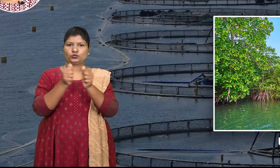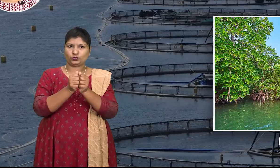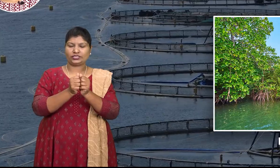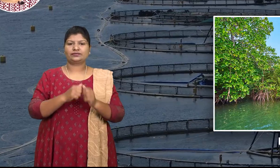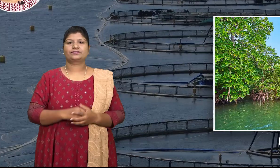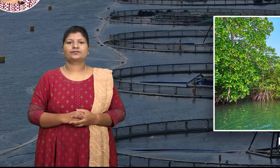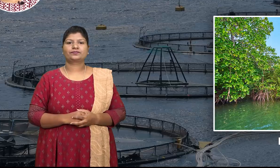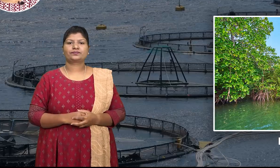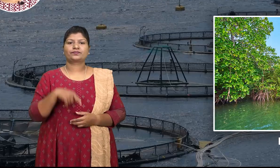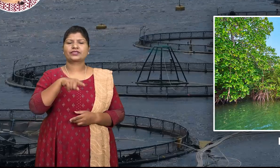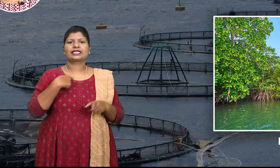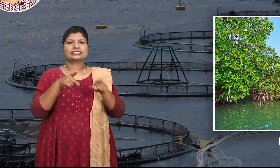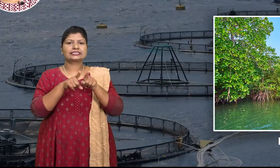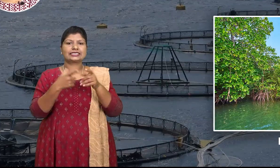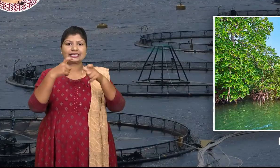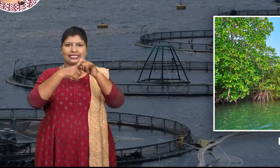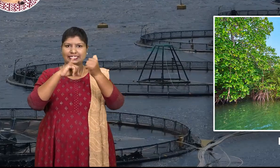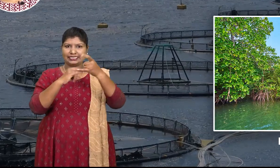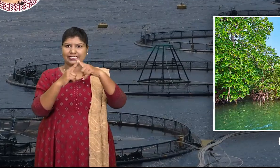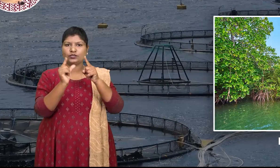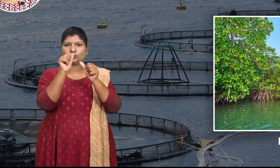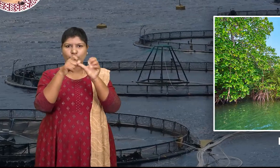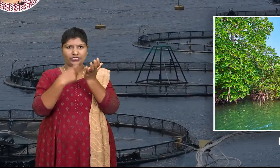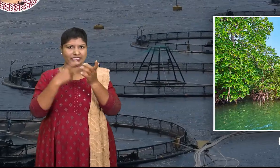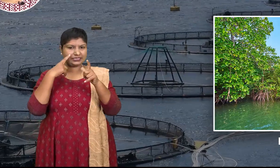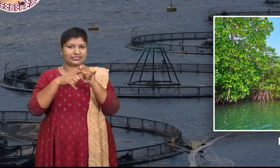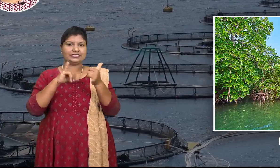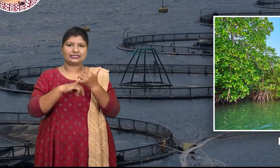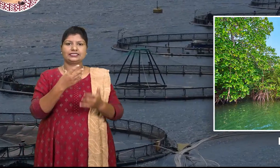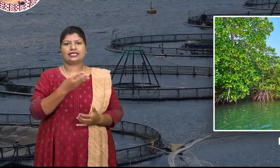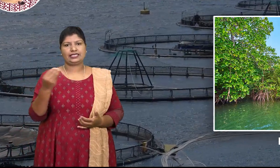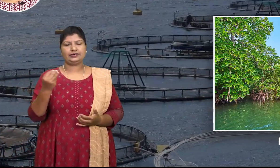such as estuaries and